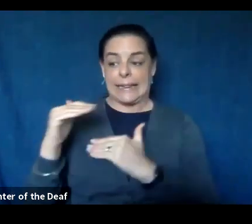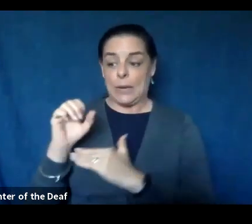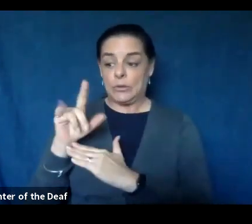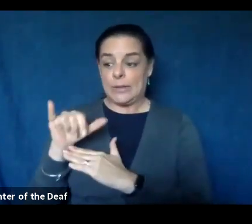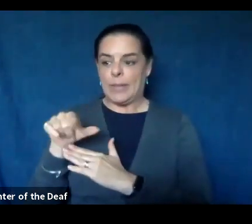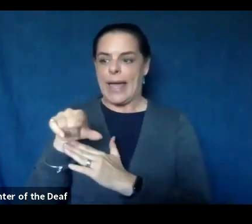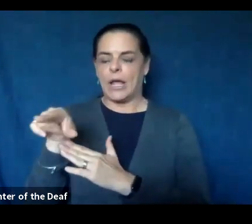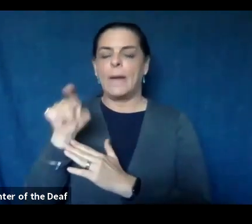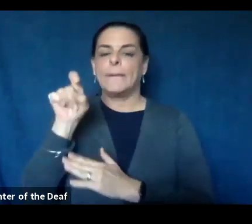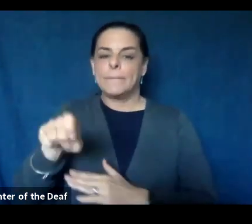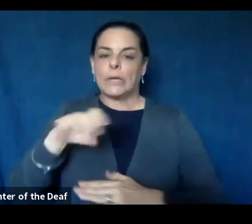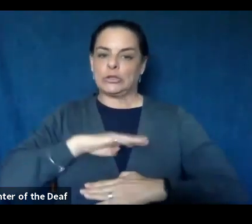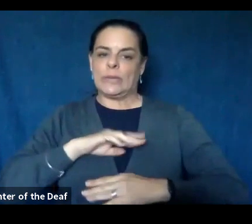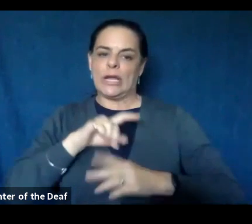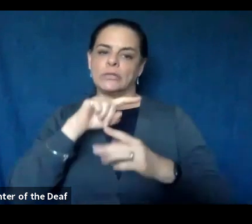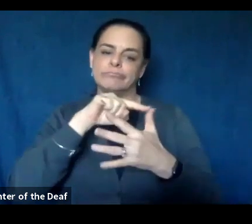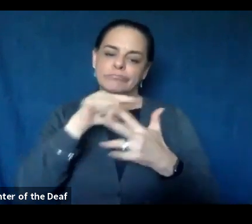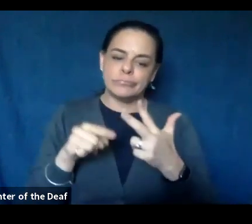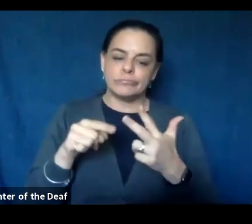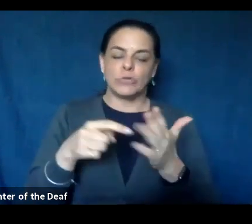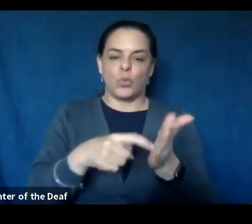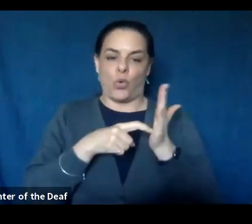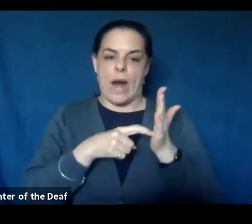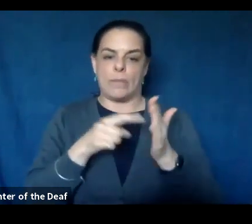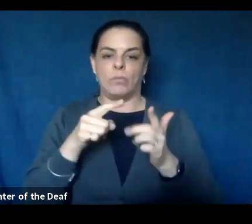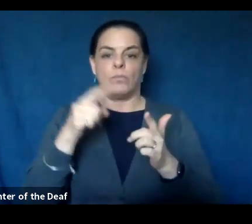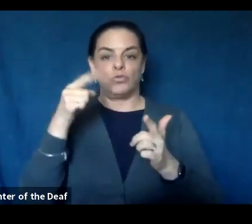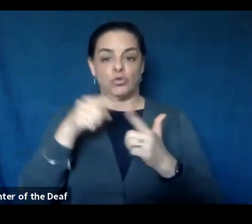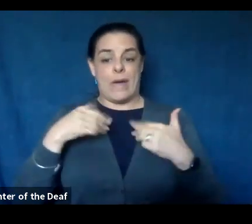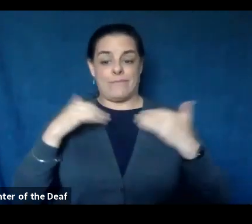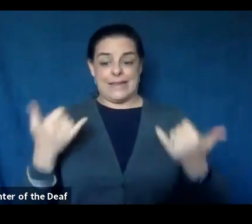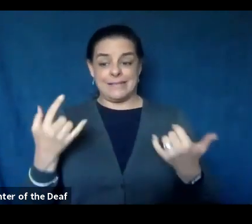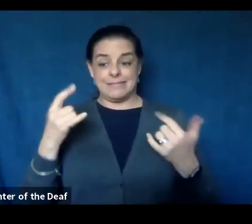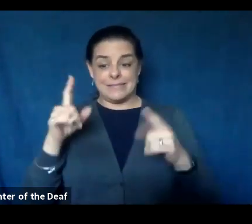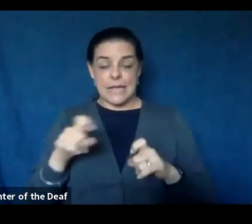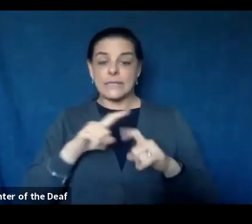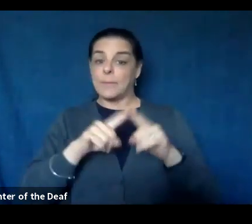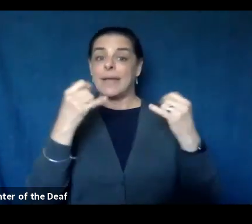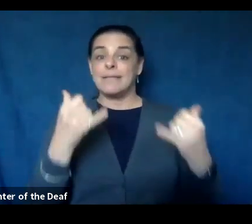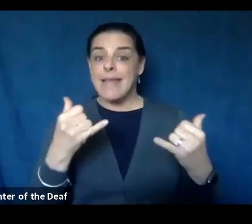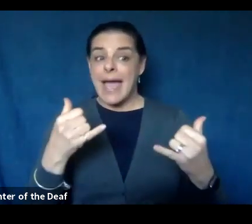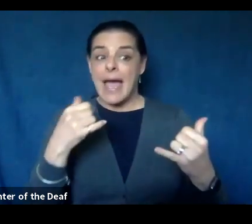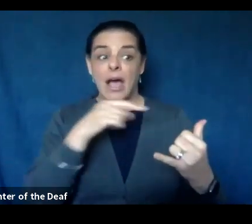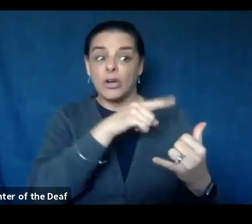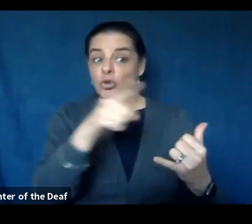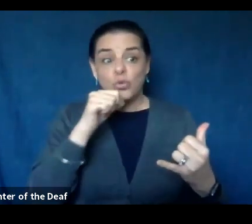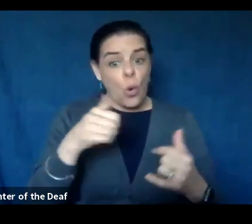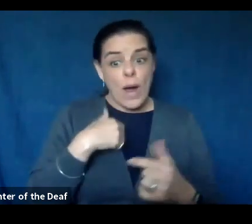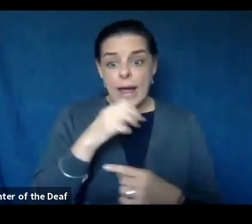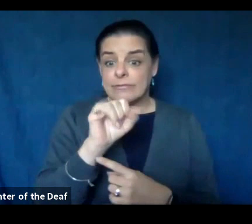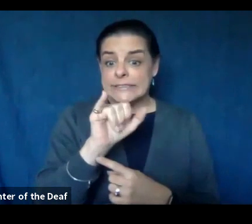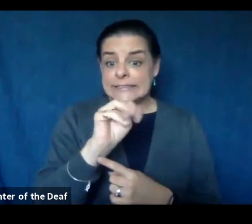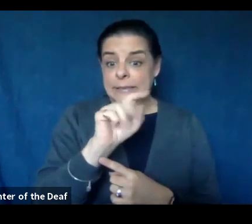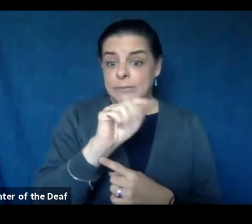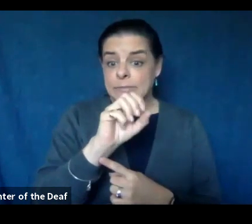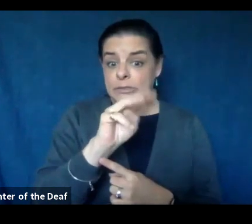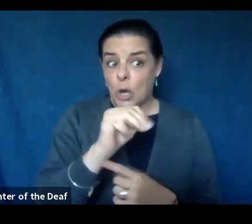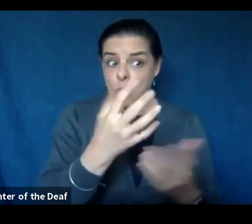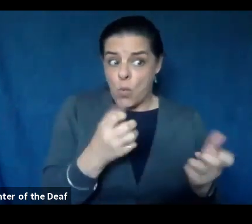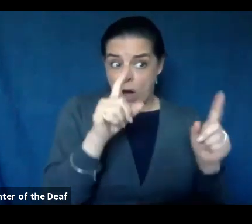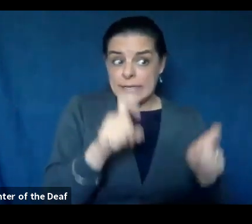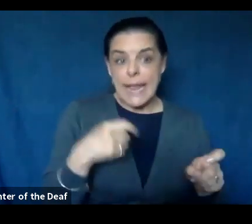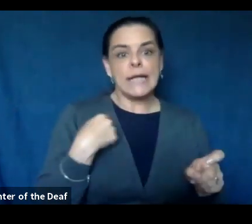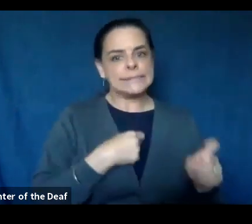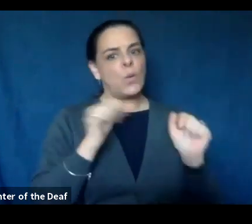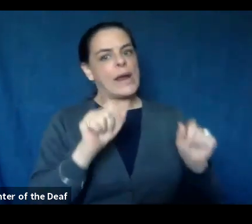met a clinical criteria to be tested. Right now, we are able to offer testing to people that don't have symptoms that want to get tested as